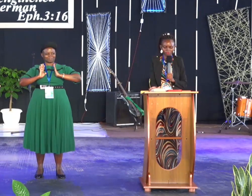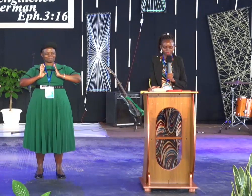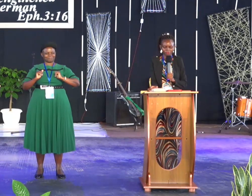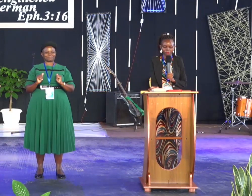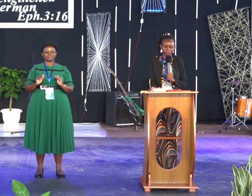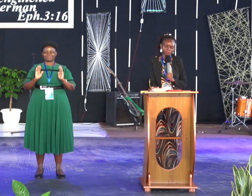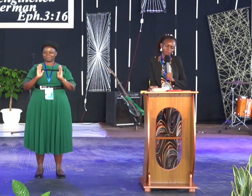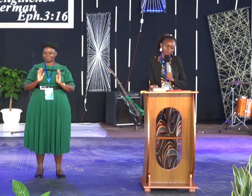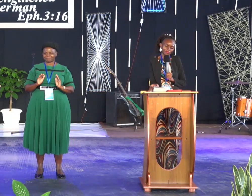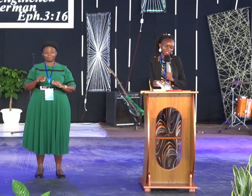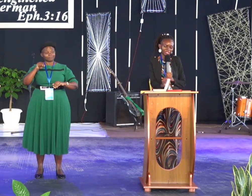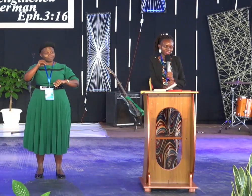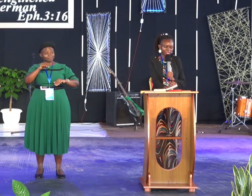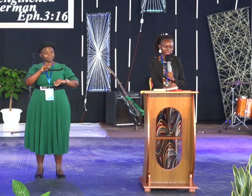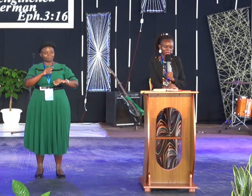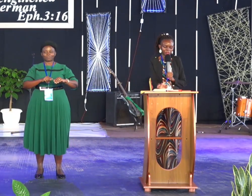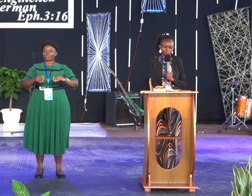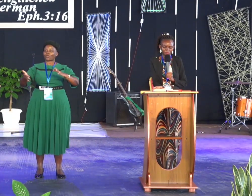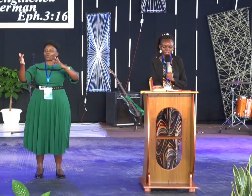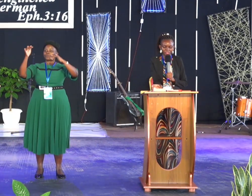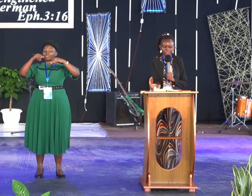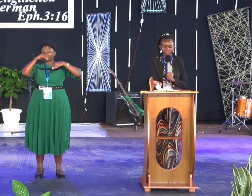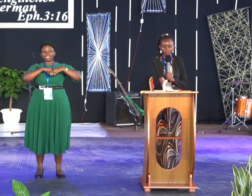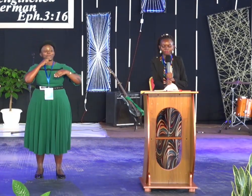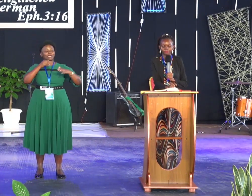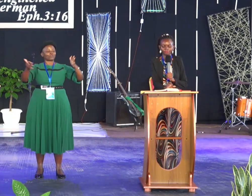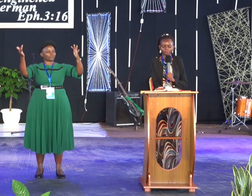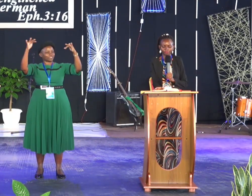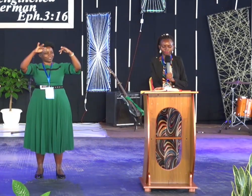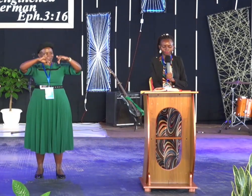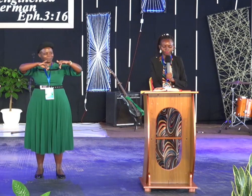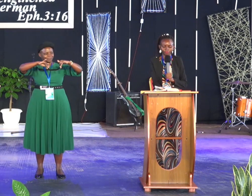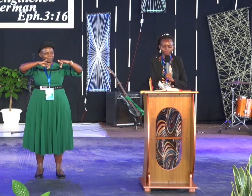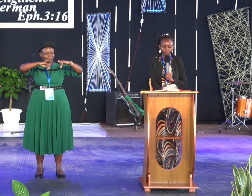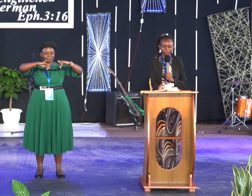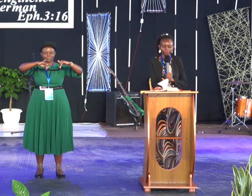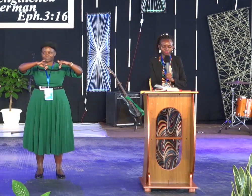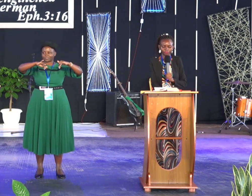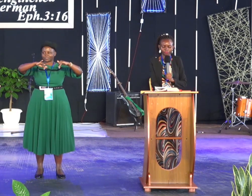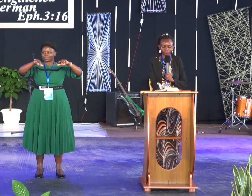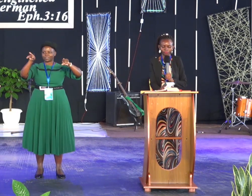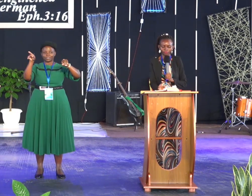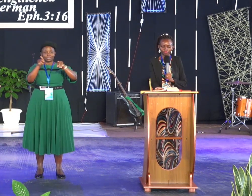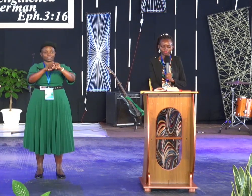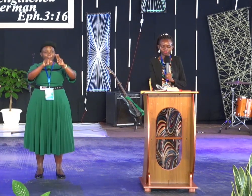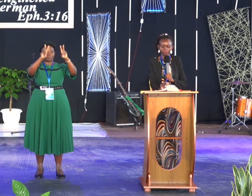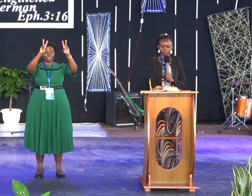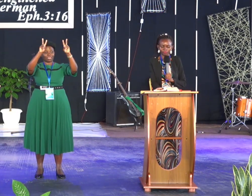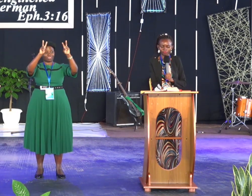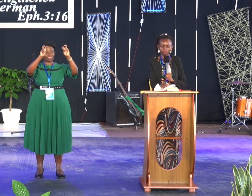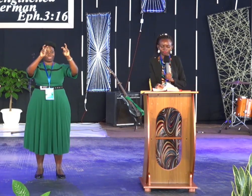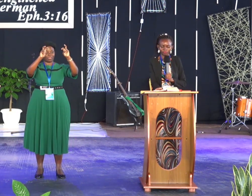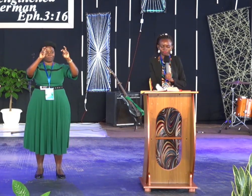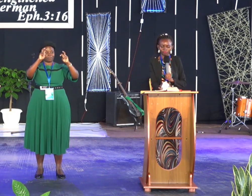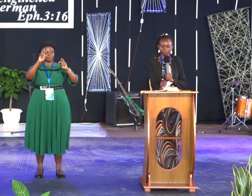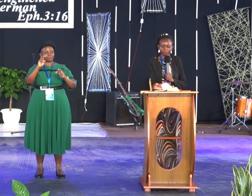It is the Innerman Conference. Era omutwe gwaffe guvudde mu Efeso